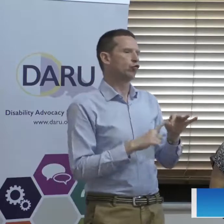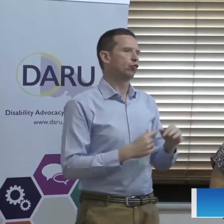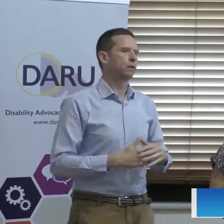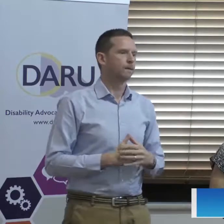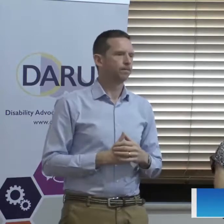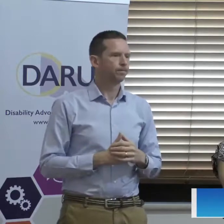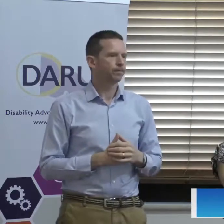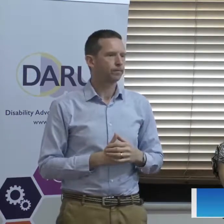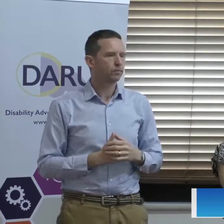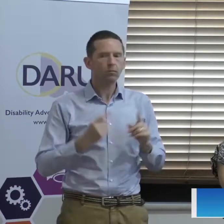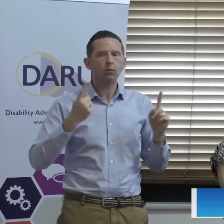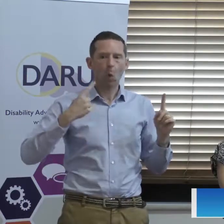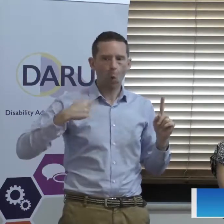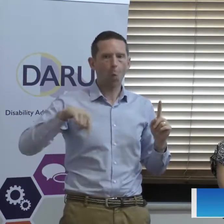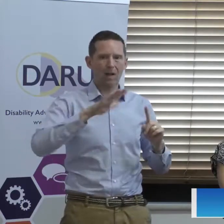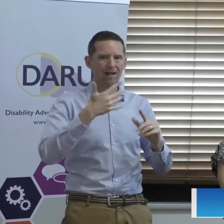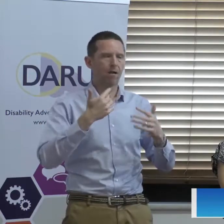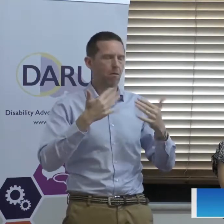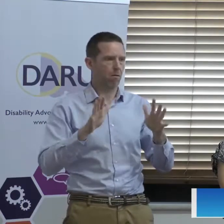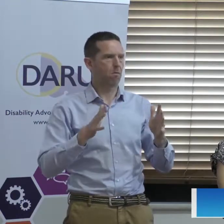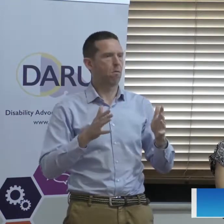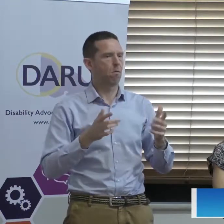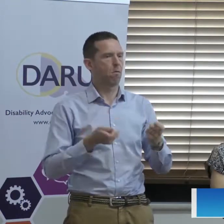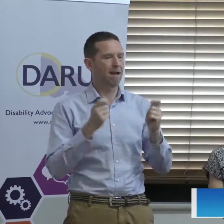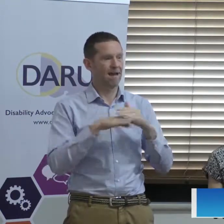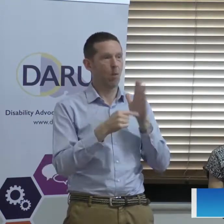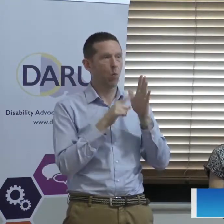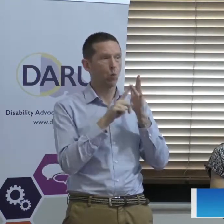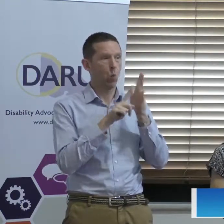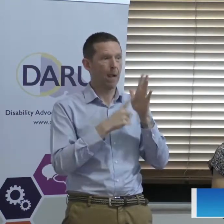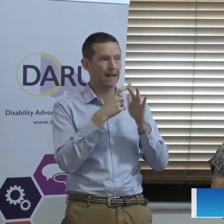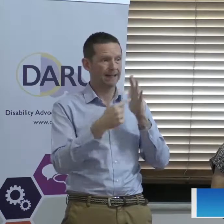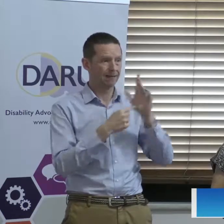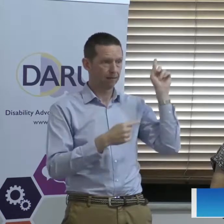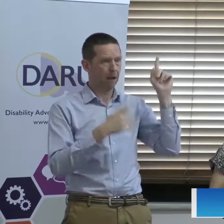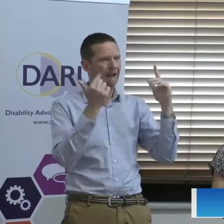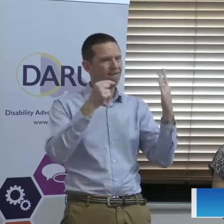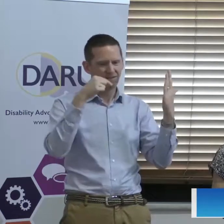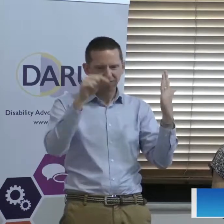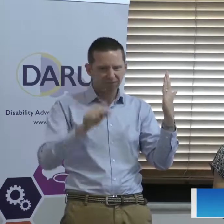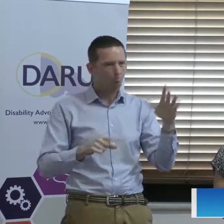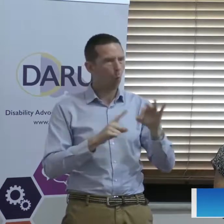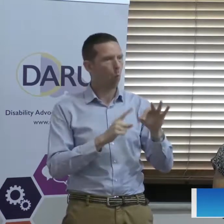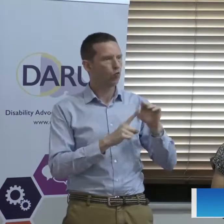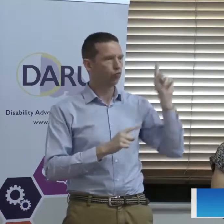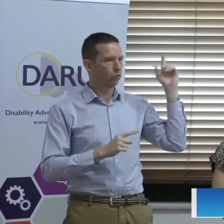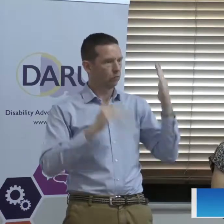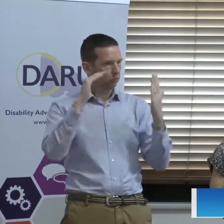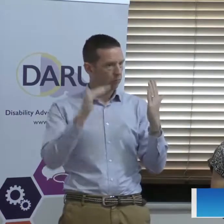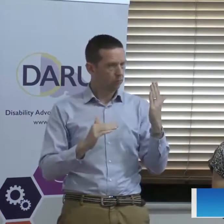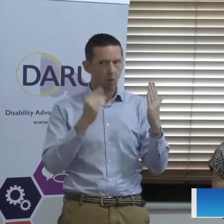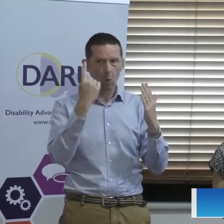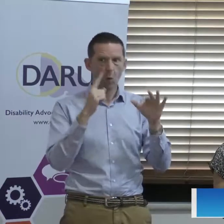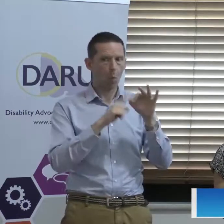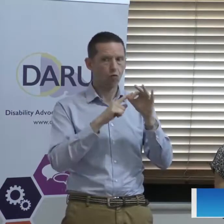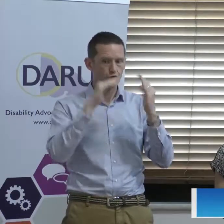We do address that in the toolkit. So one of the checklist questions is, one of the questions